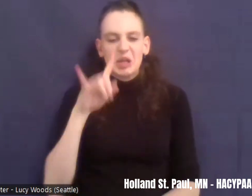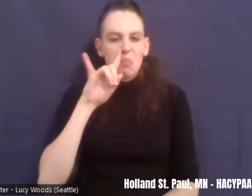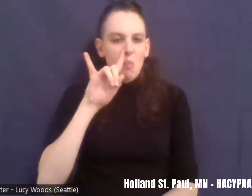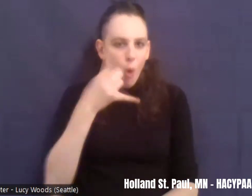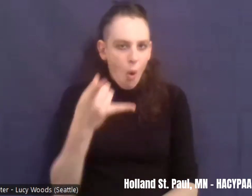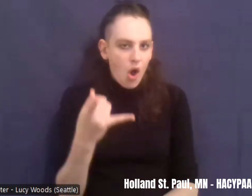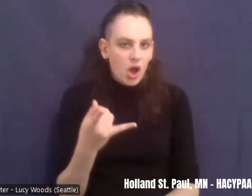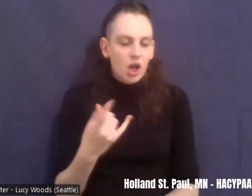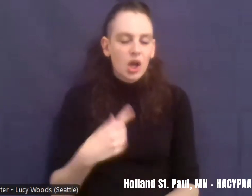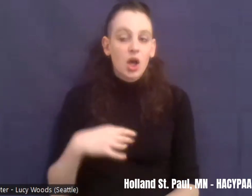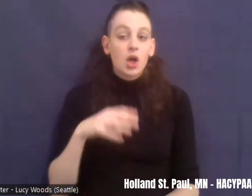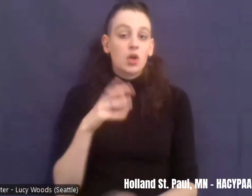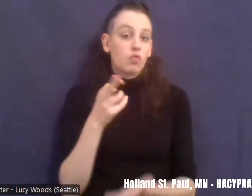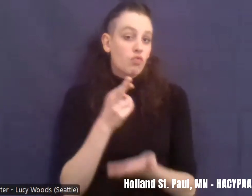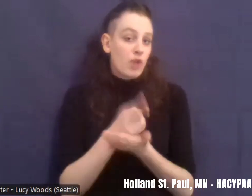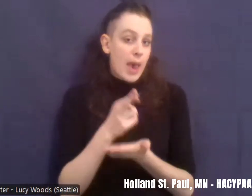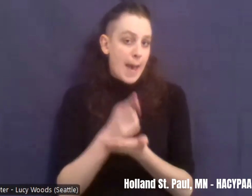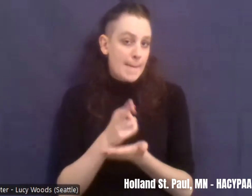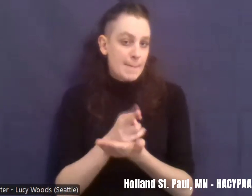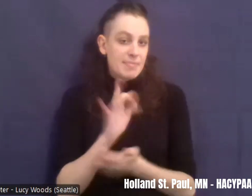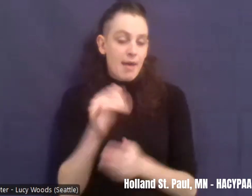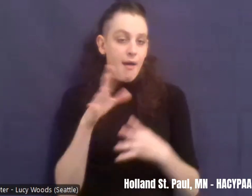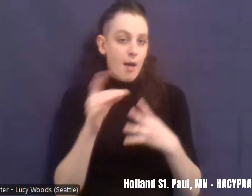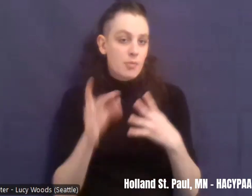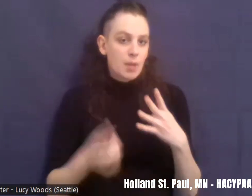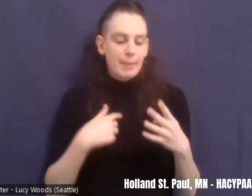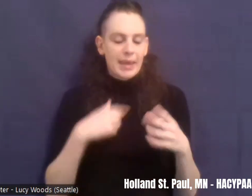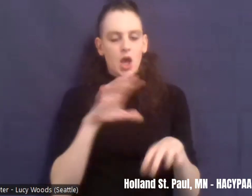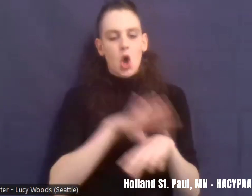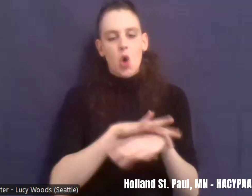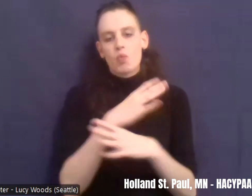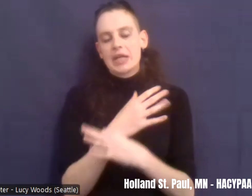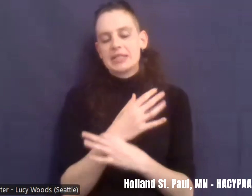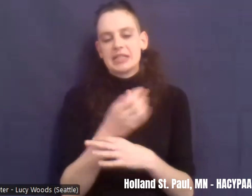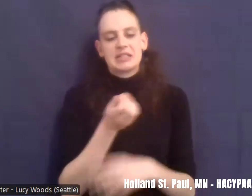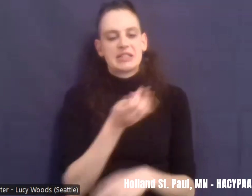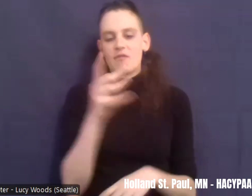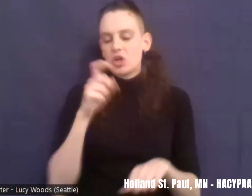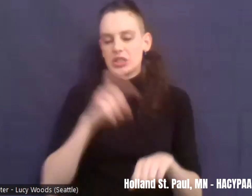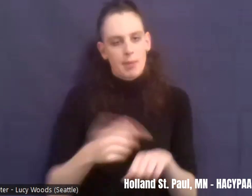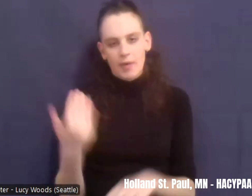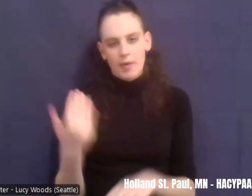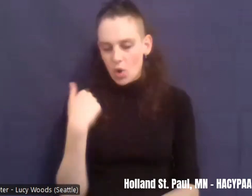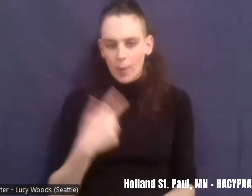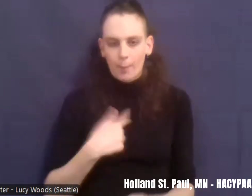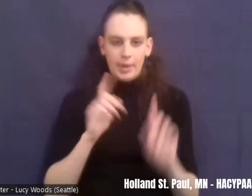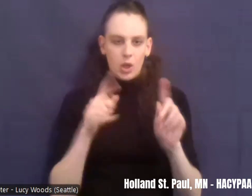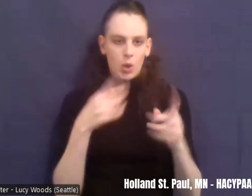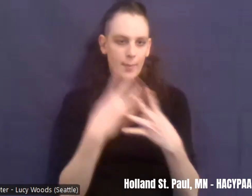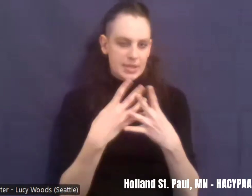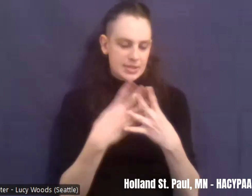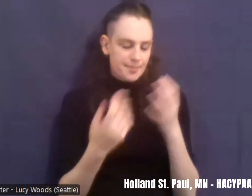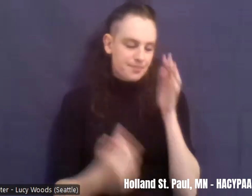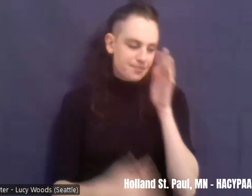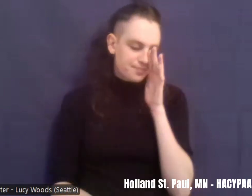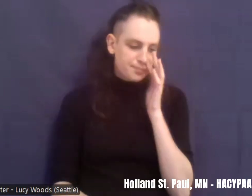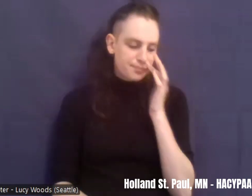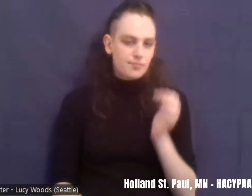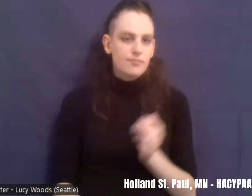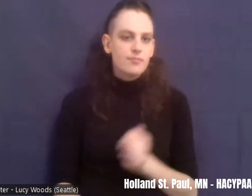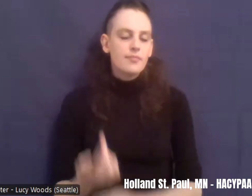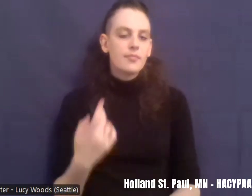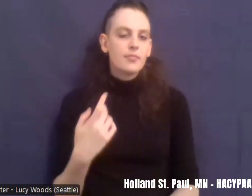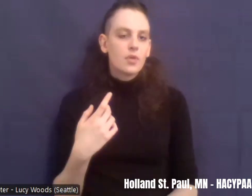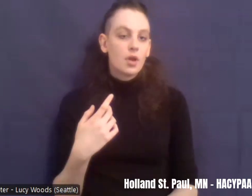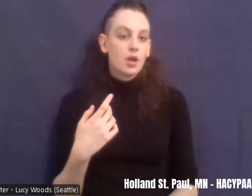was an option because like I had been arrested like multiple times before this. Because like I just like really loved, so like we don't have